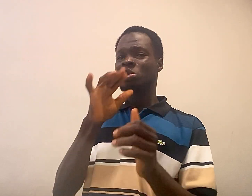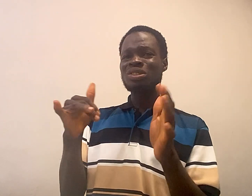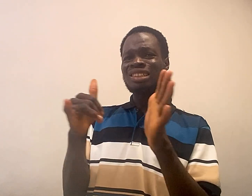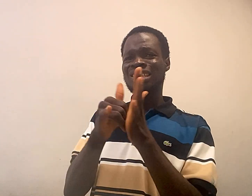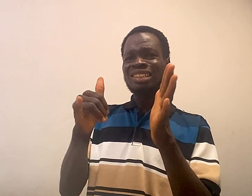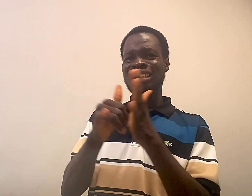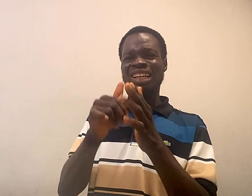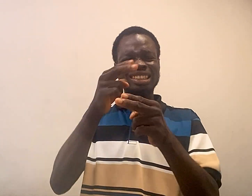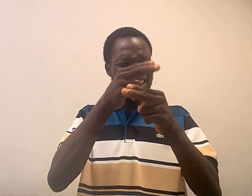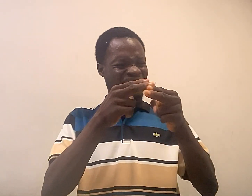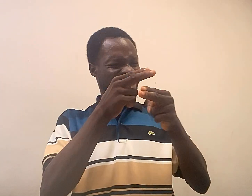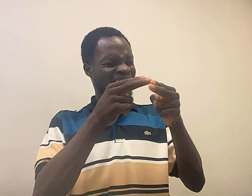way.